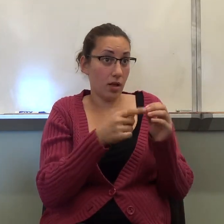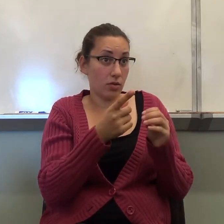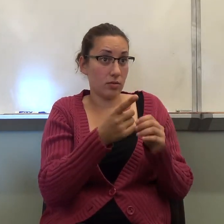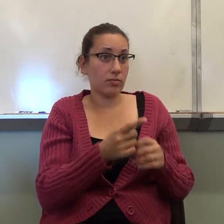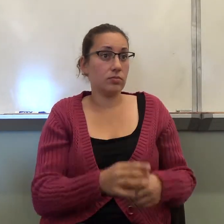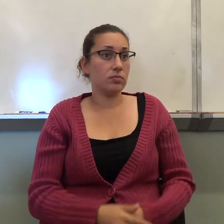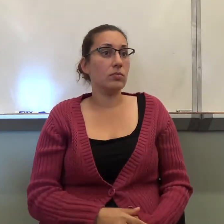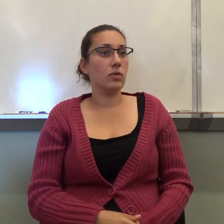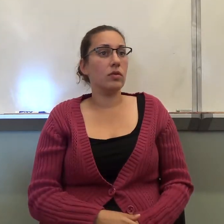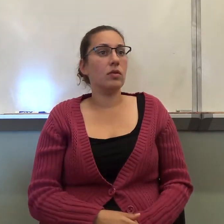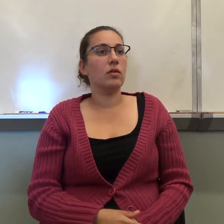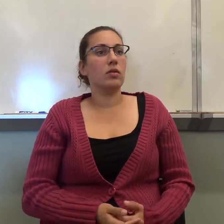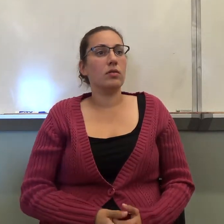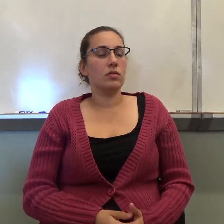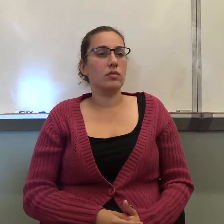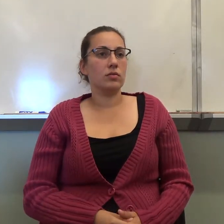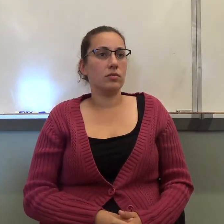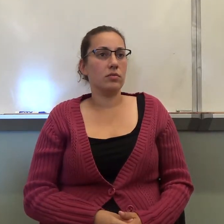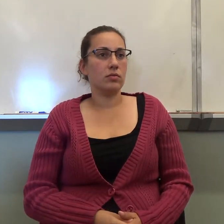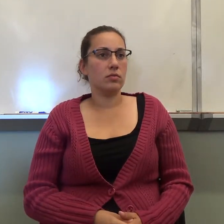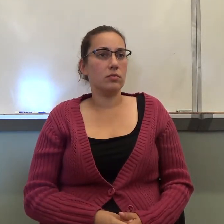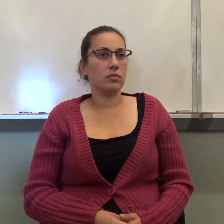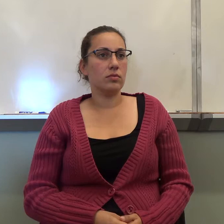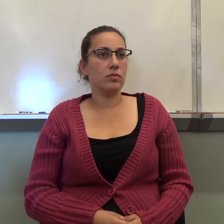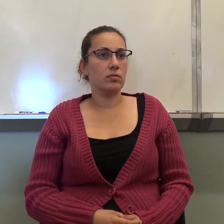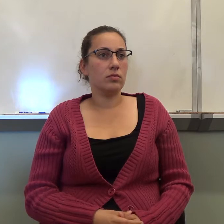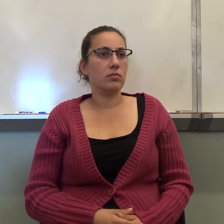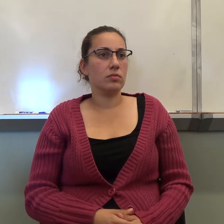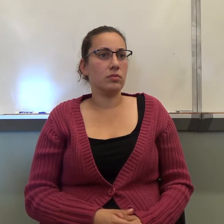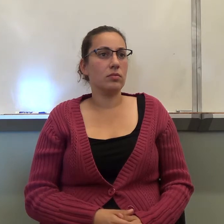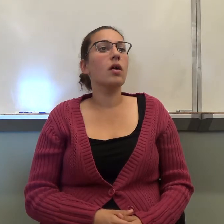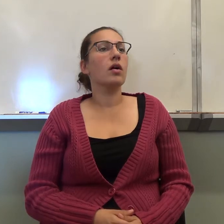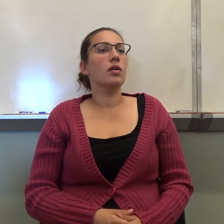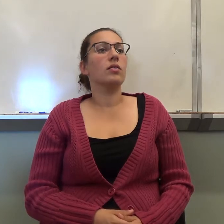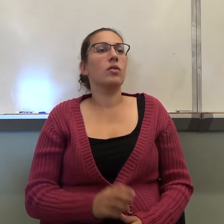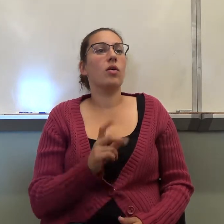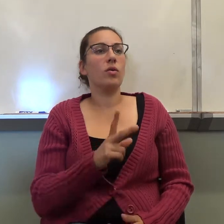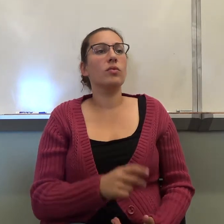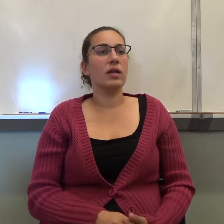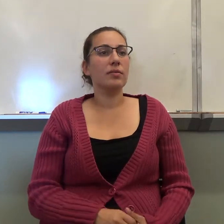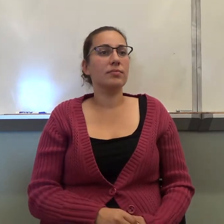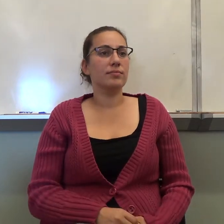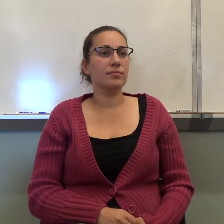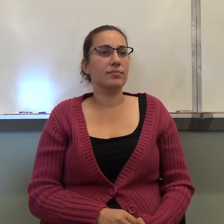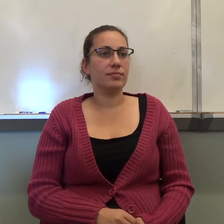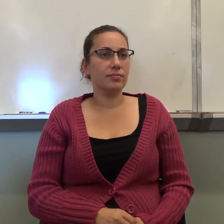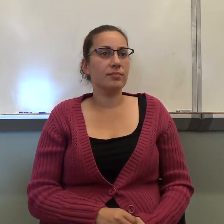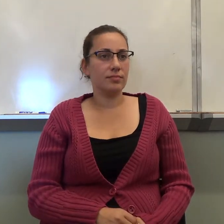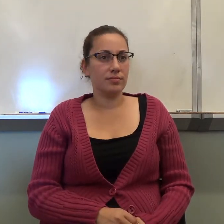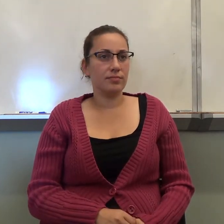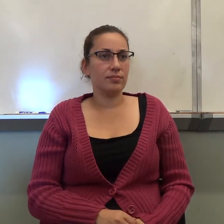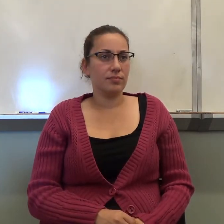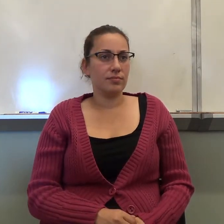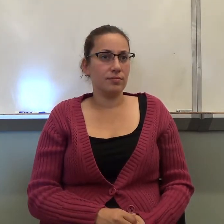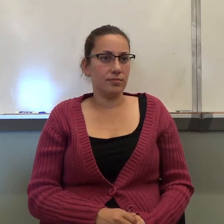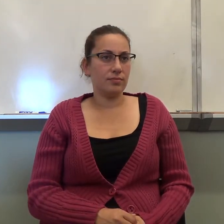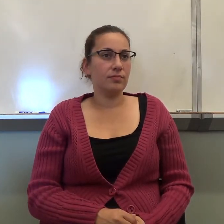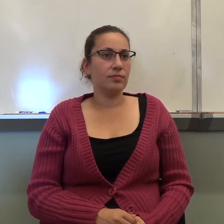this case, multiplied by what you might call the leftover factors, B and C. So